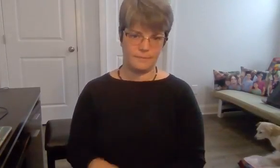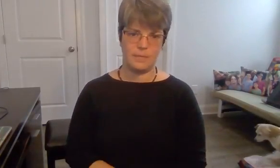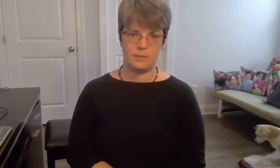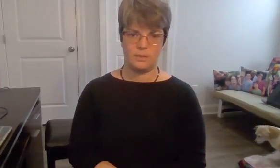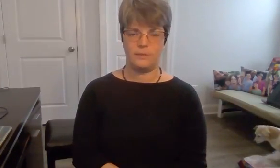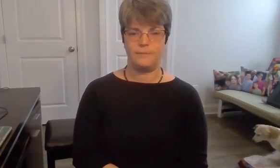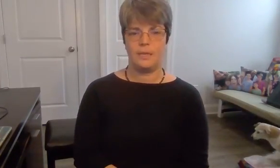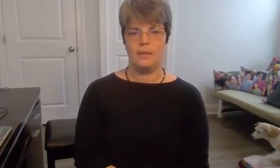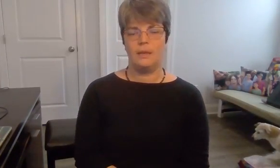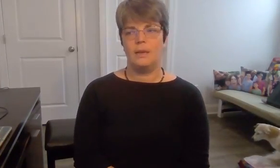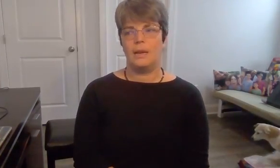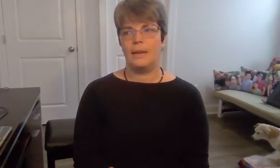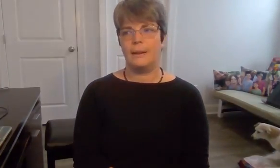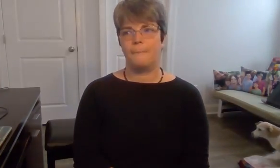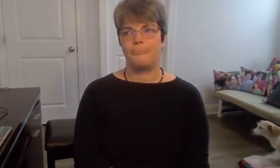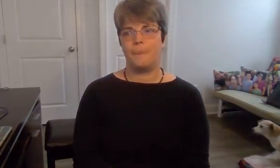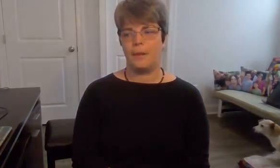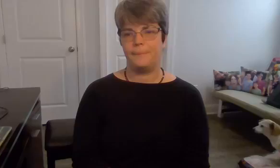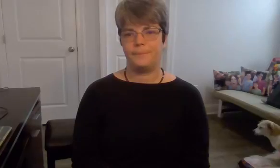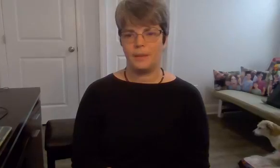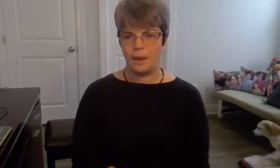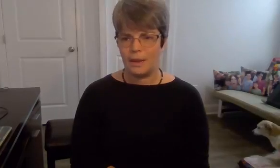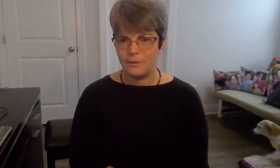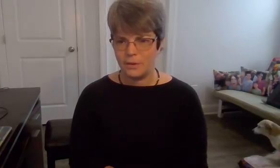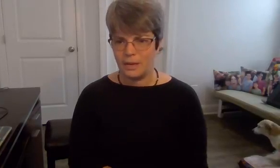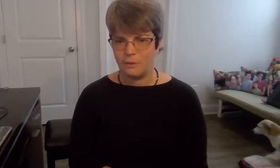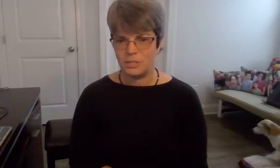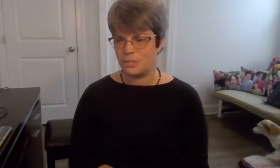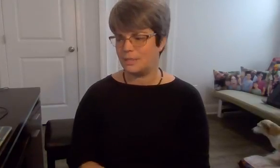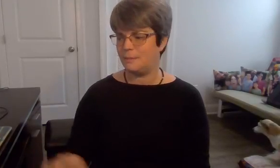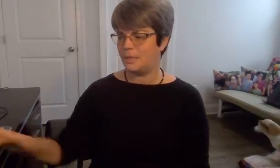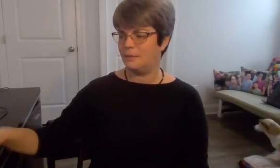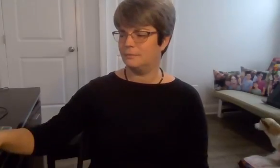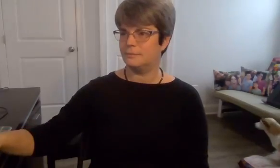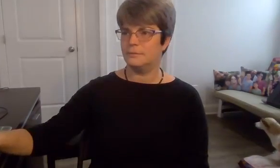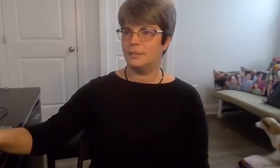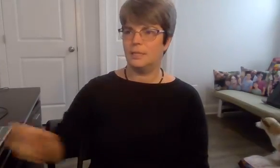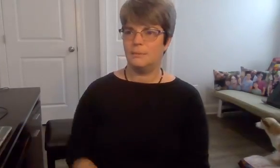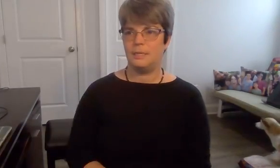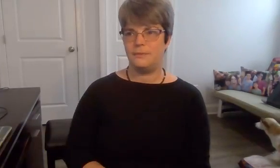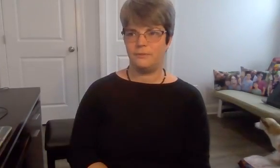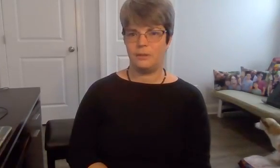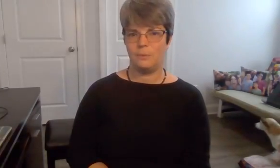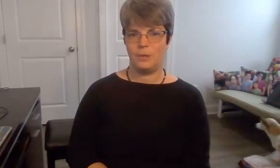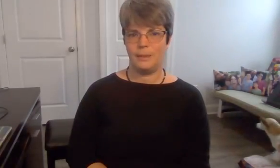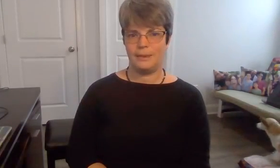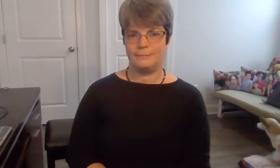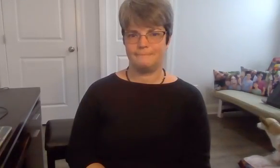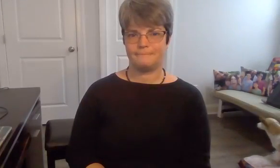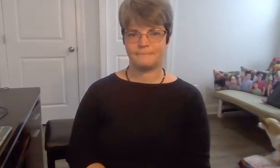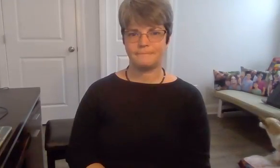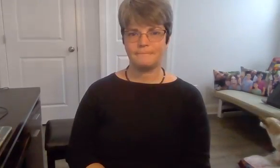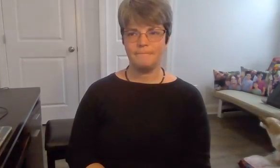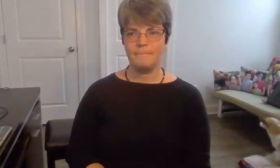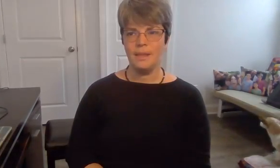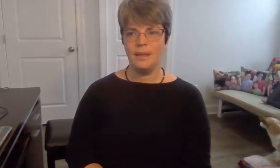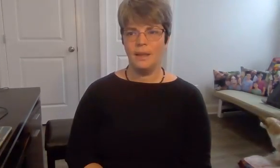That's good. Okay. All right. How are we doing? Any questions? Anybody? Please feel free to put them in there. All